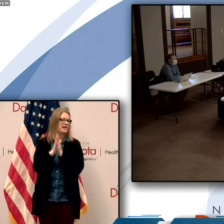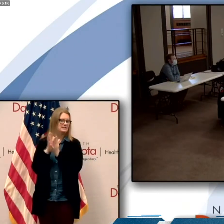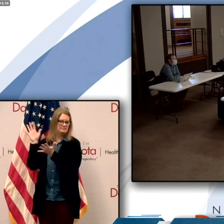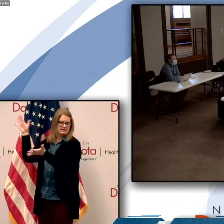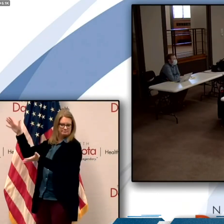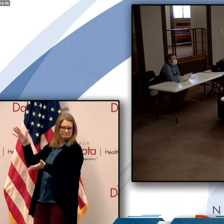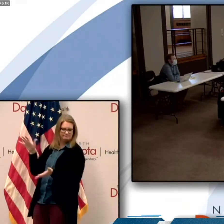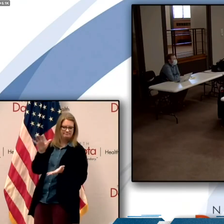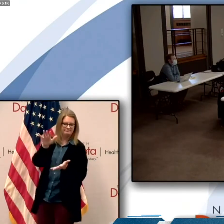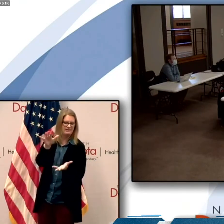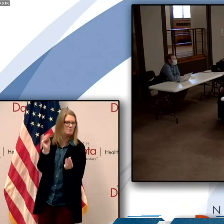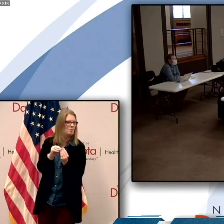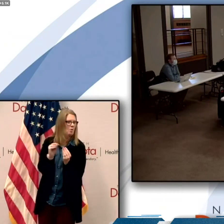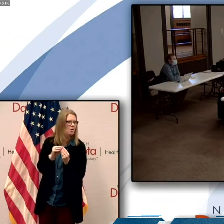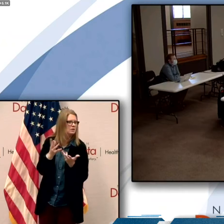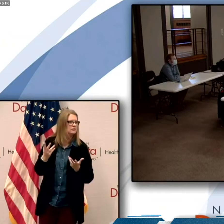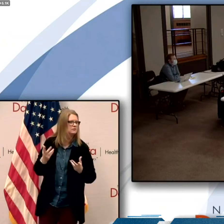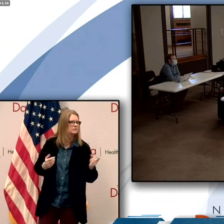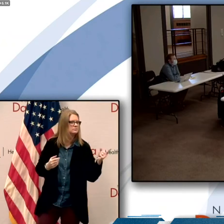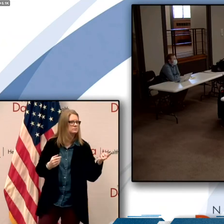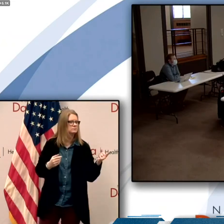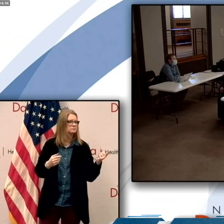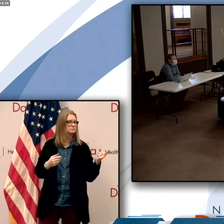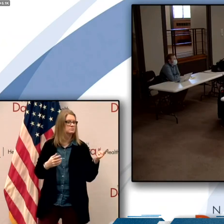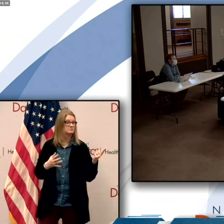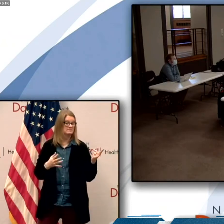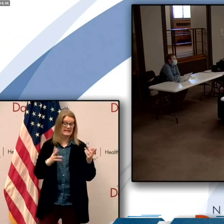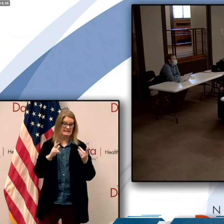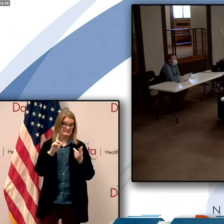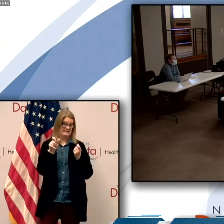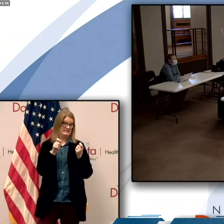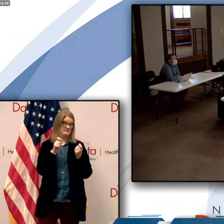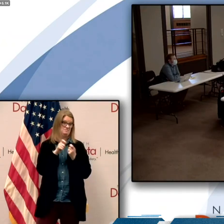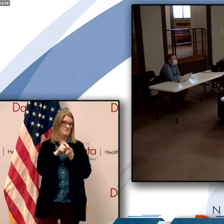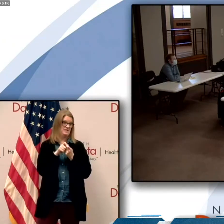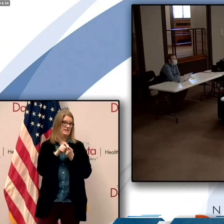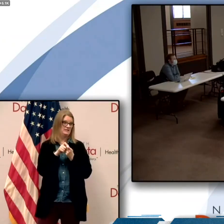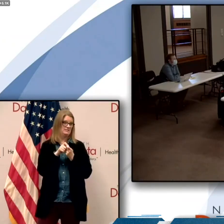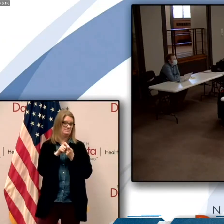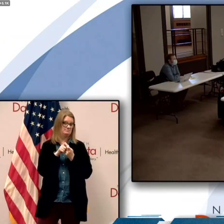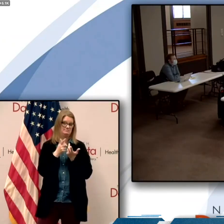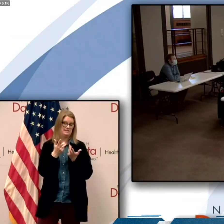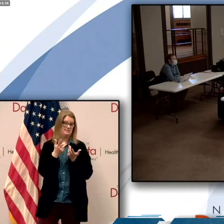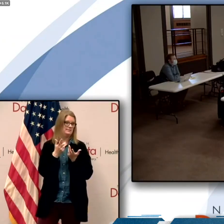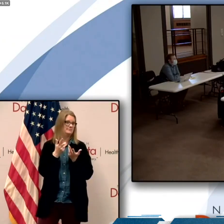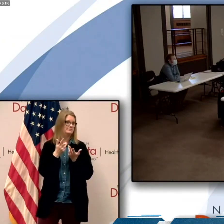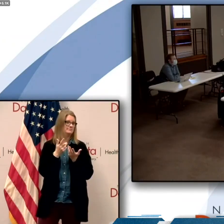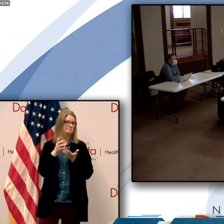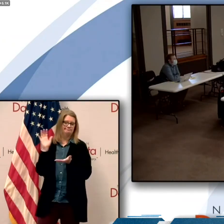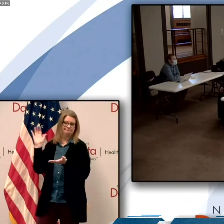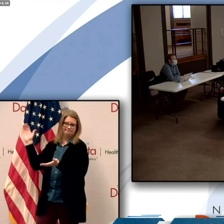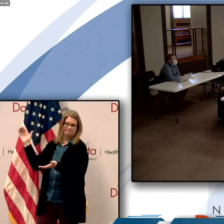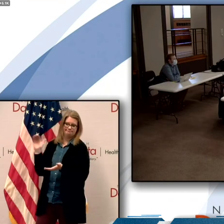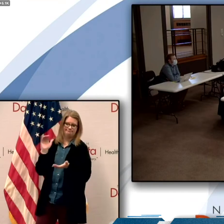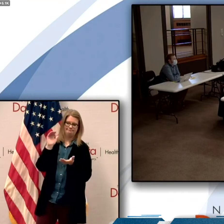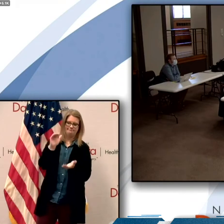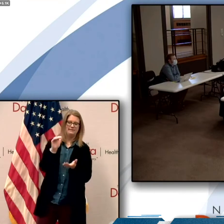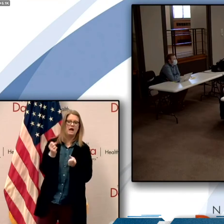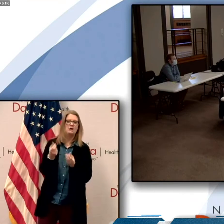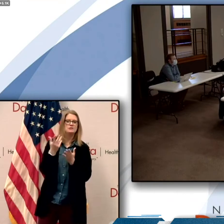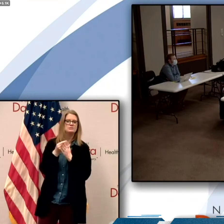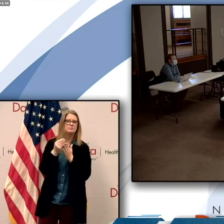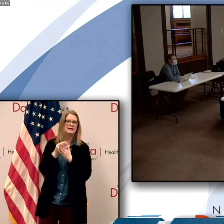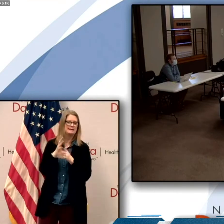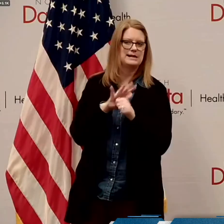said. Is there a certain amount that you would hope to have in this state? How much is enough?